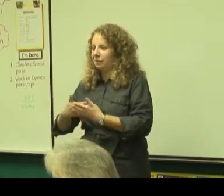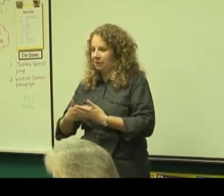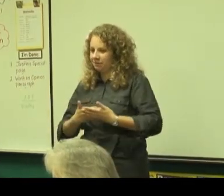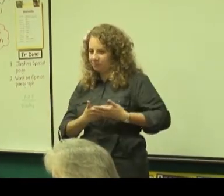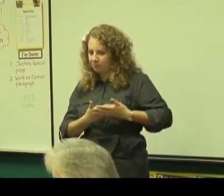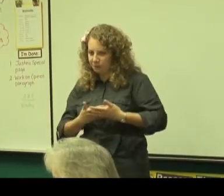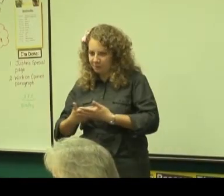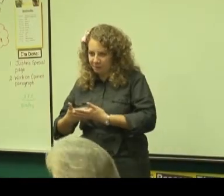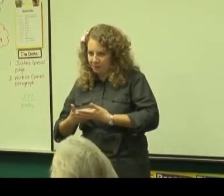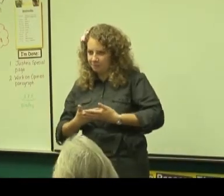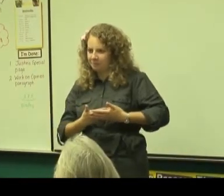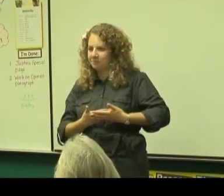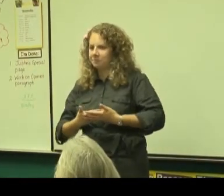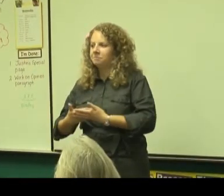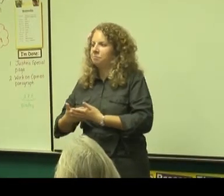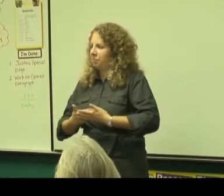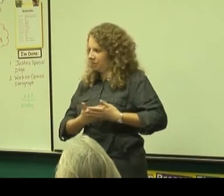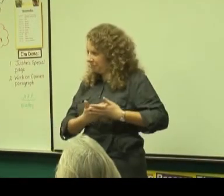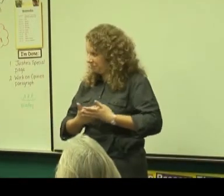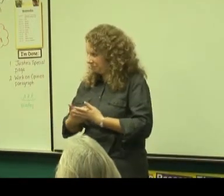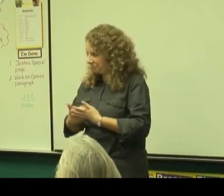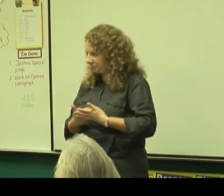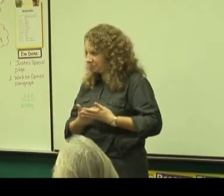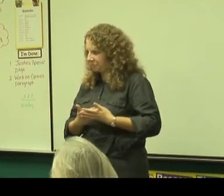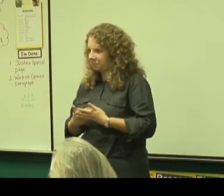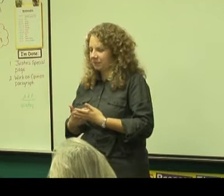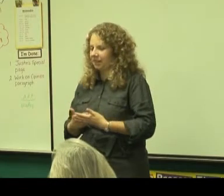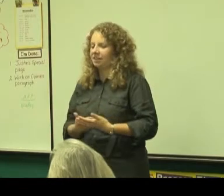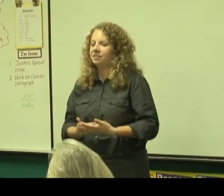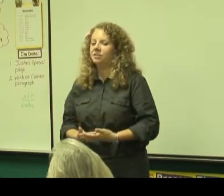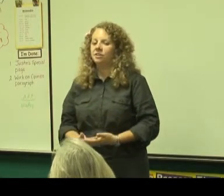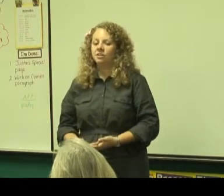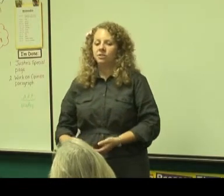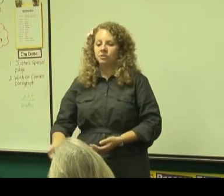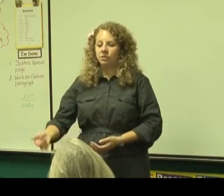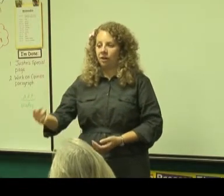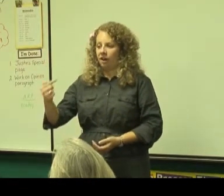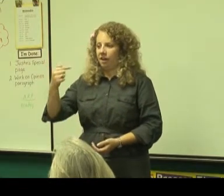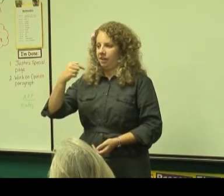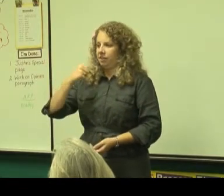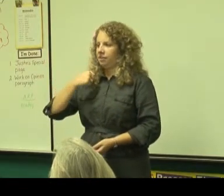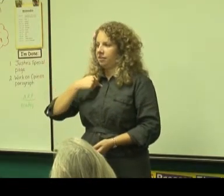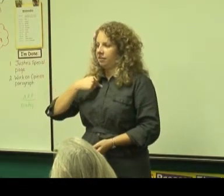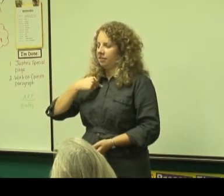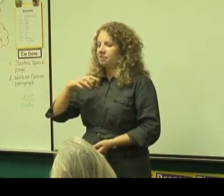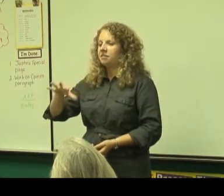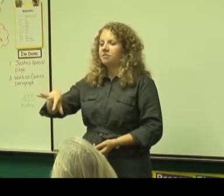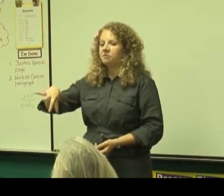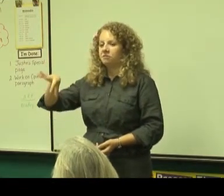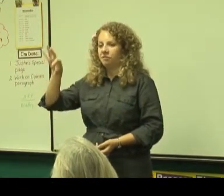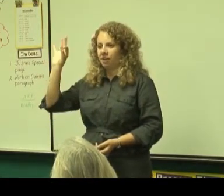baby. Baby. And a baby. Baby. Okay. So I